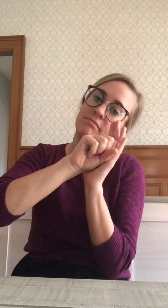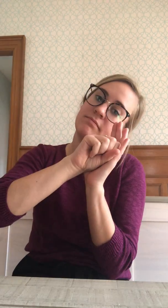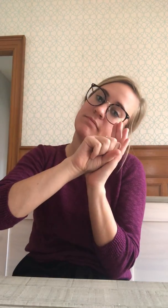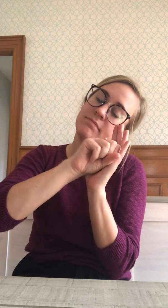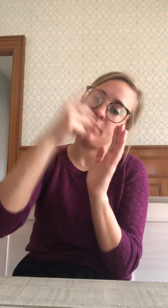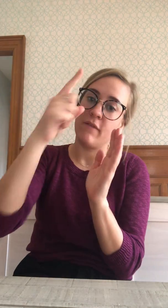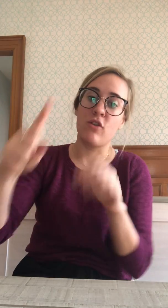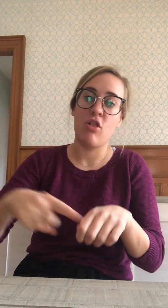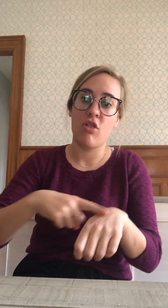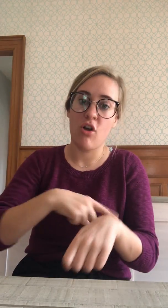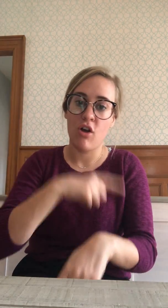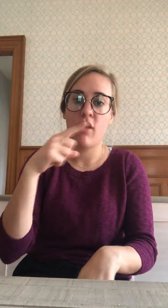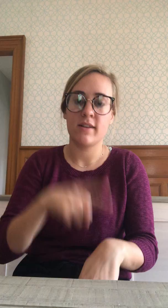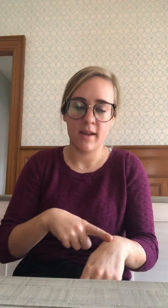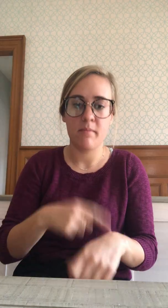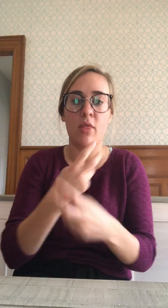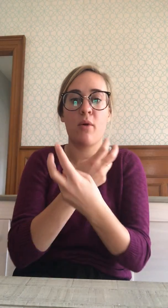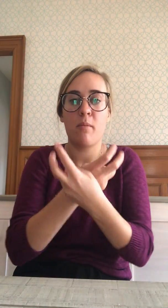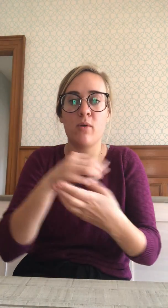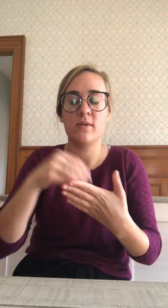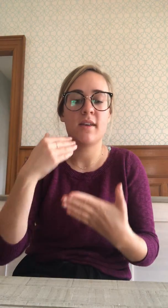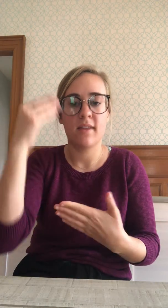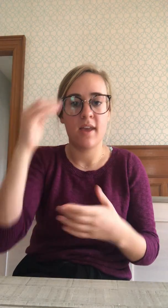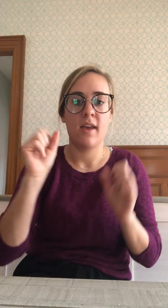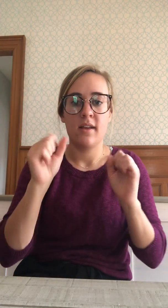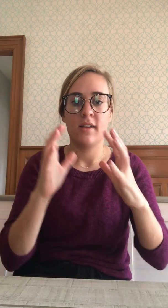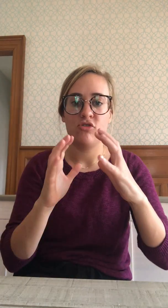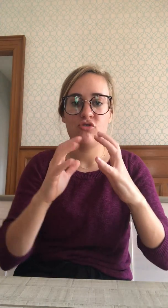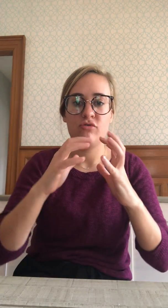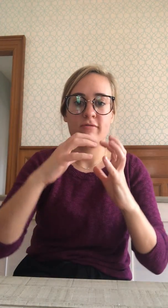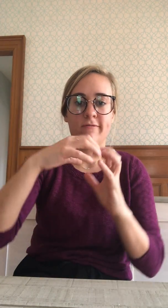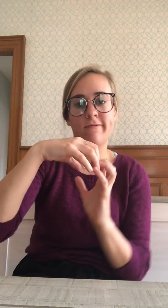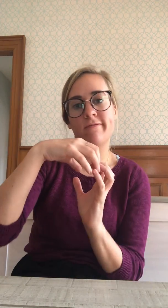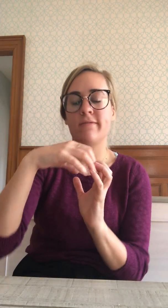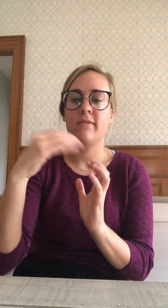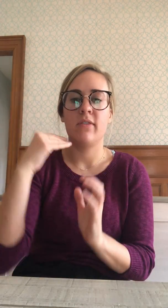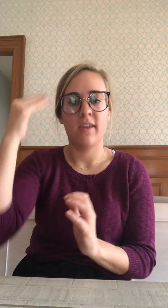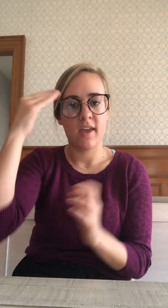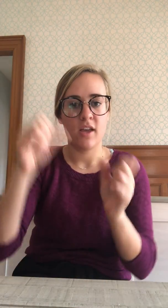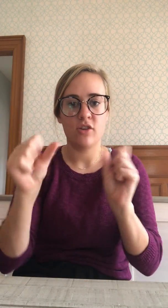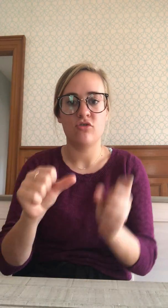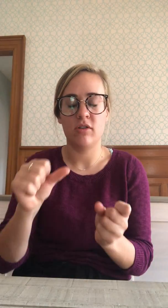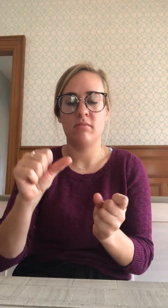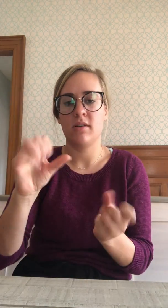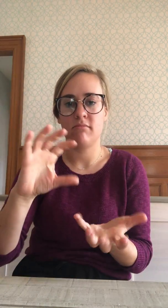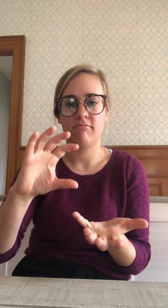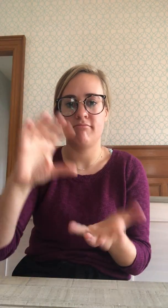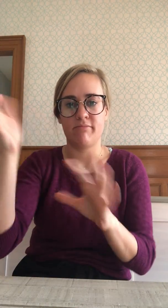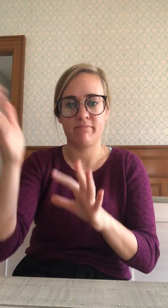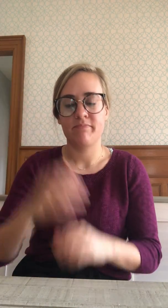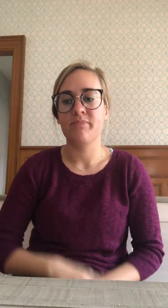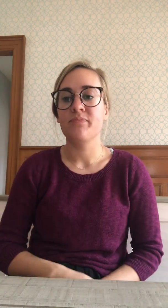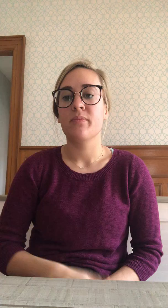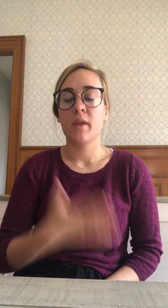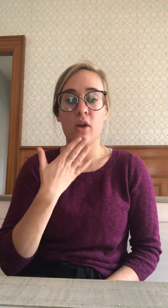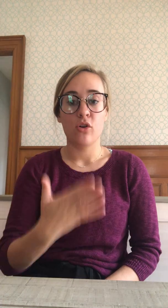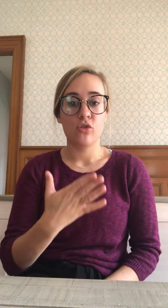shift a little bit and the head to be skewed. Now, a good clinical exam can clue you into whether it's